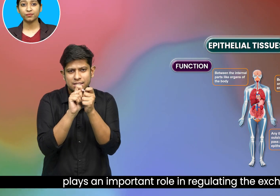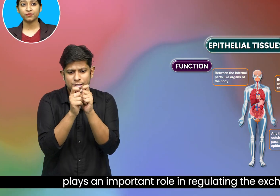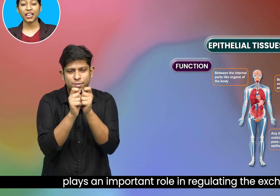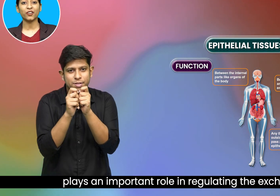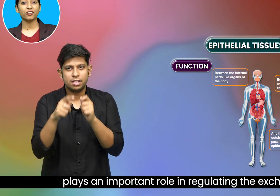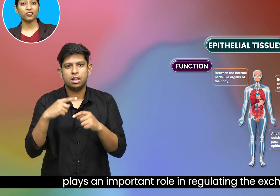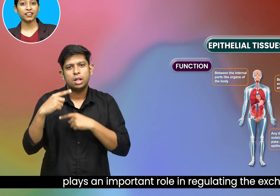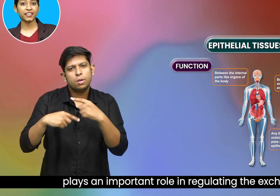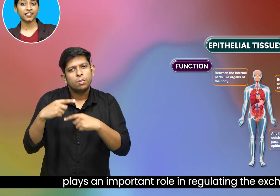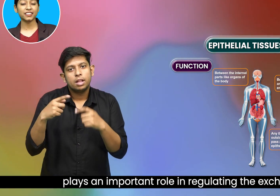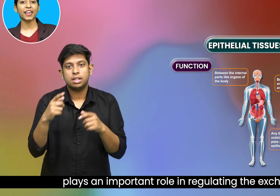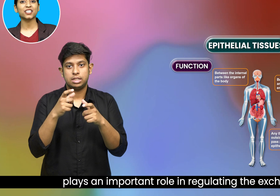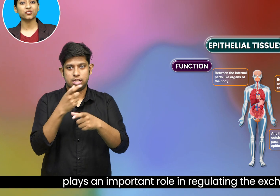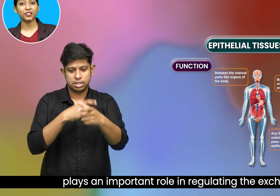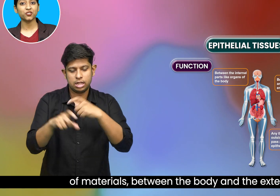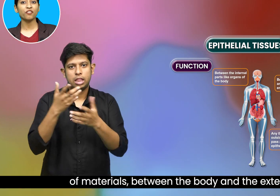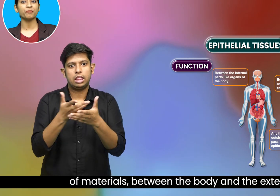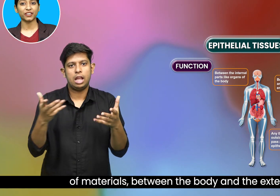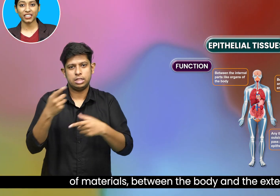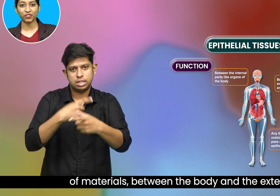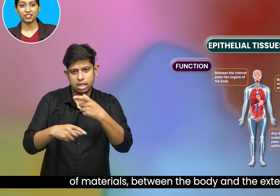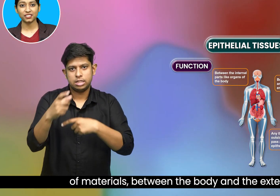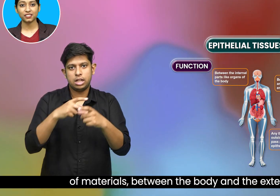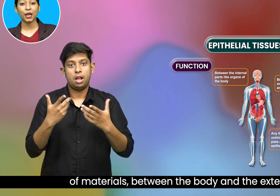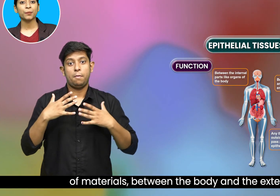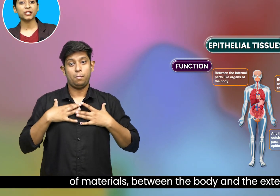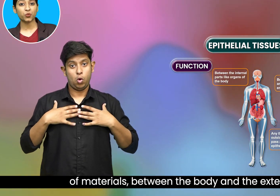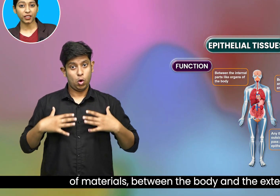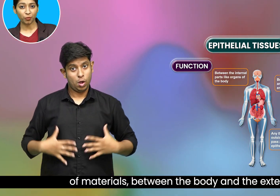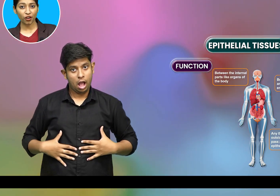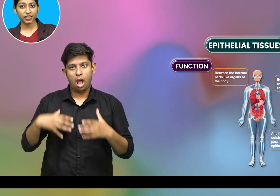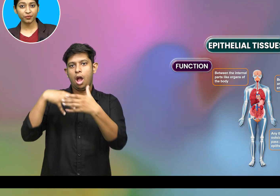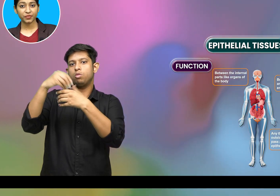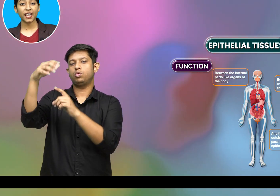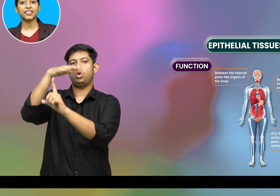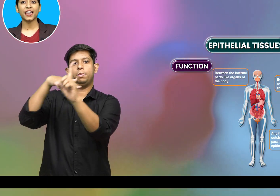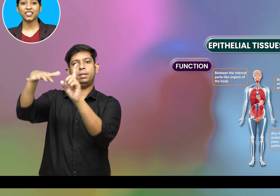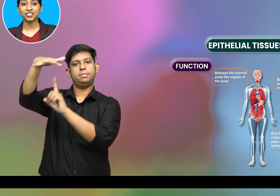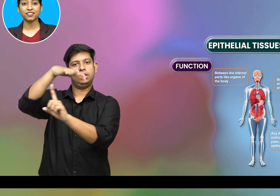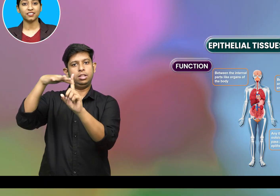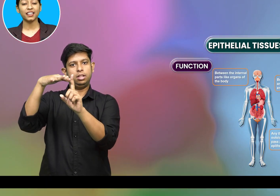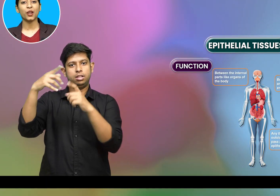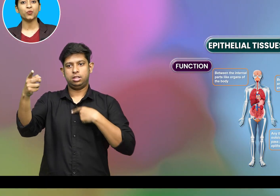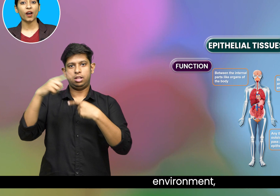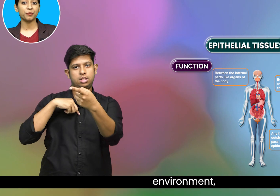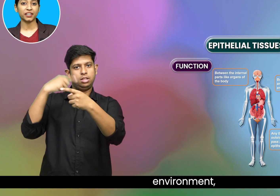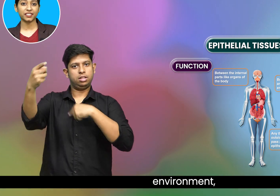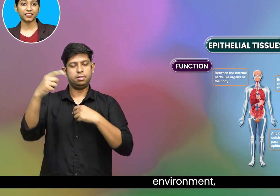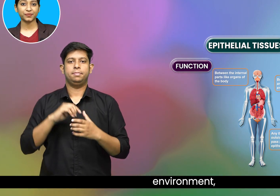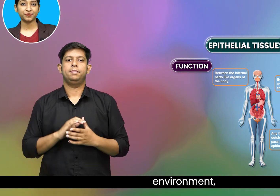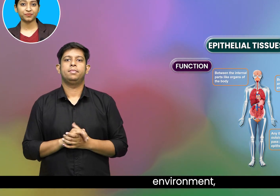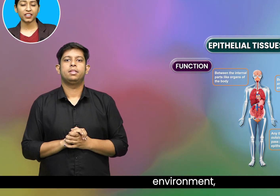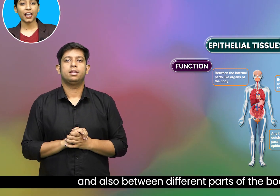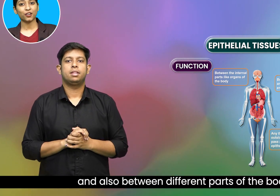role in regulating the exchange of materials between the body and the external